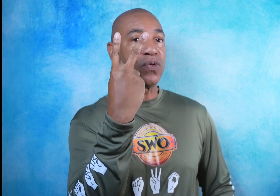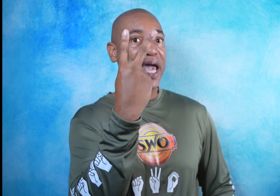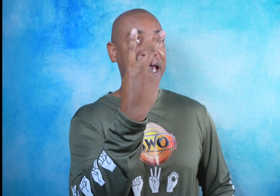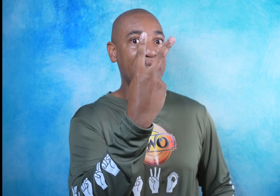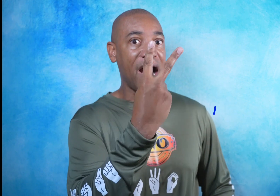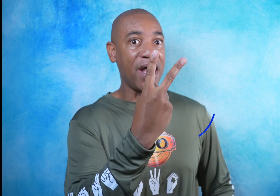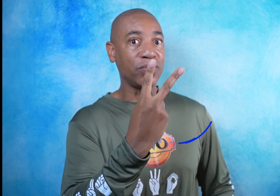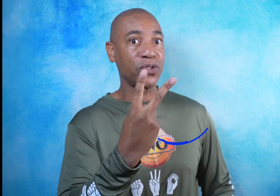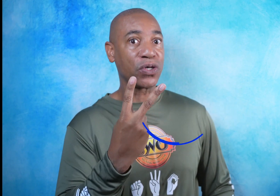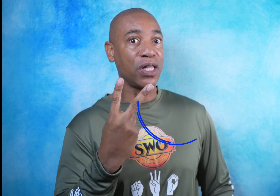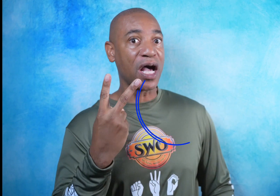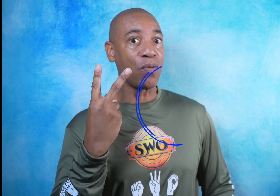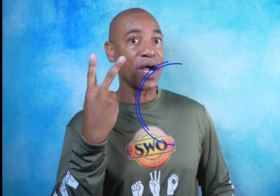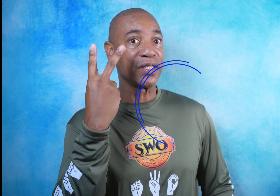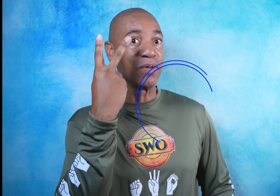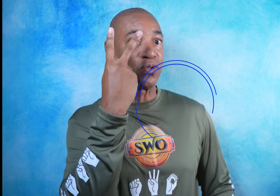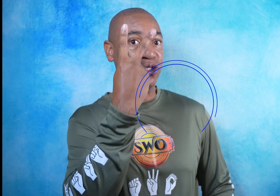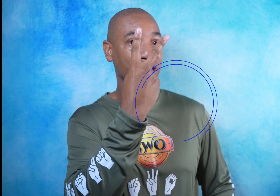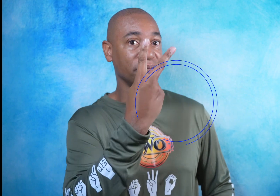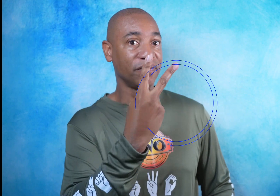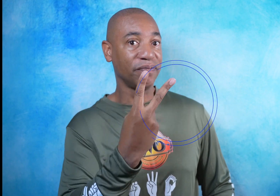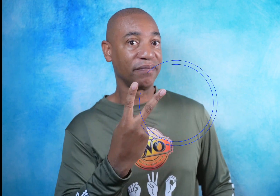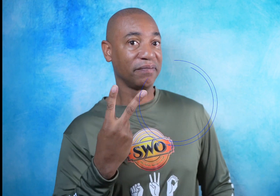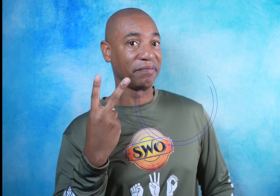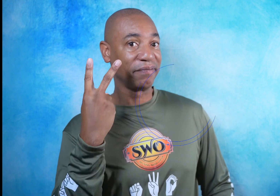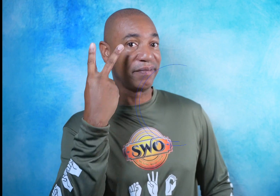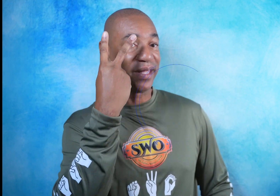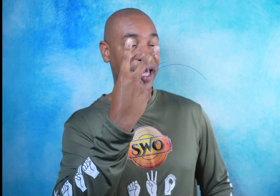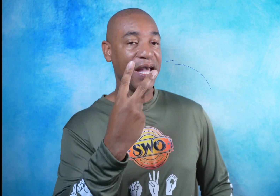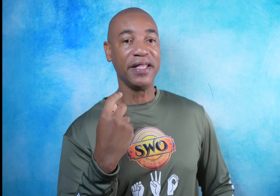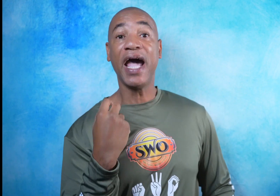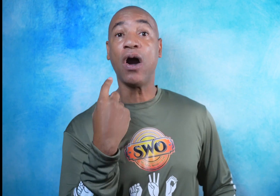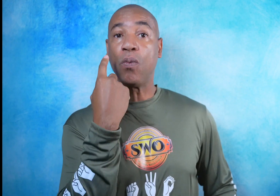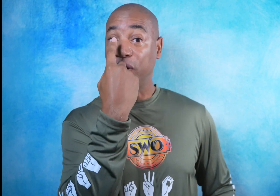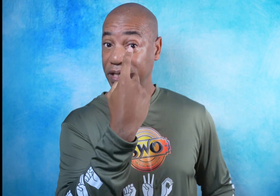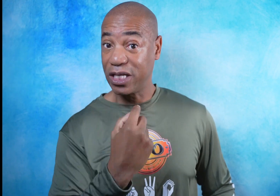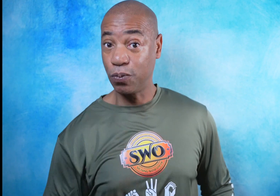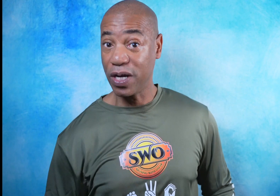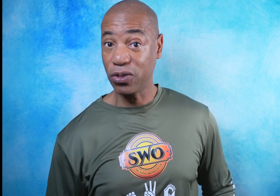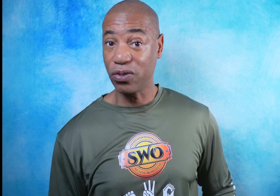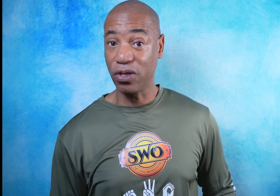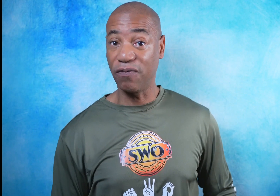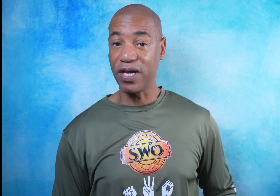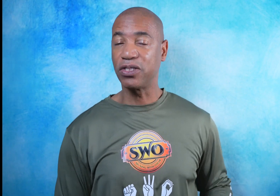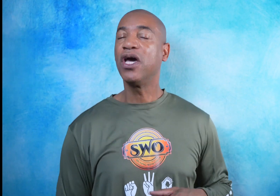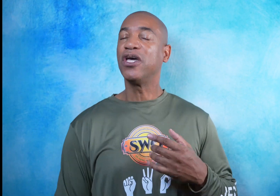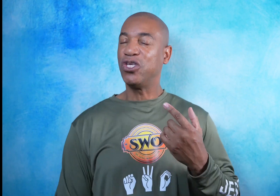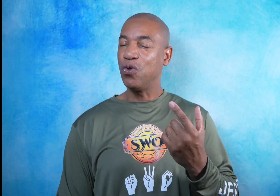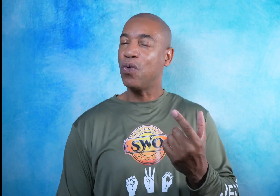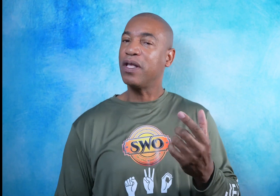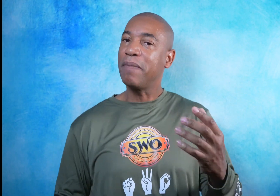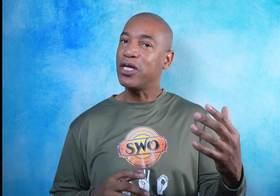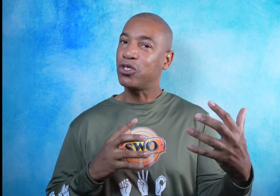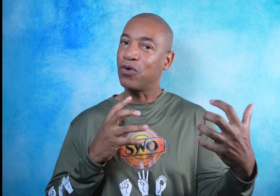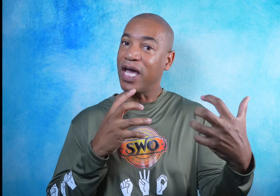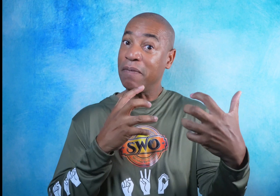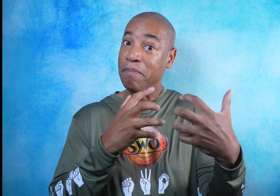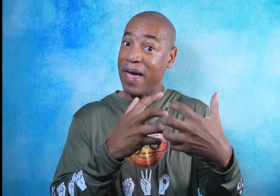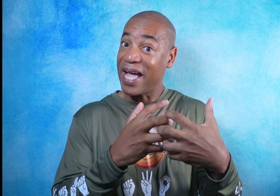a counterclockwise motion. Now, with the expression on your face, you want to make sure it matches